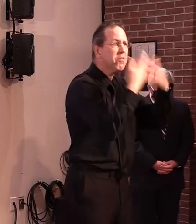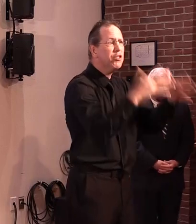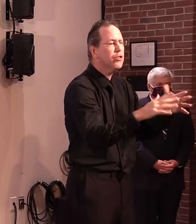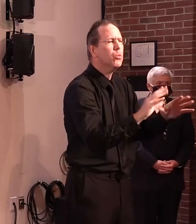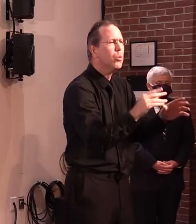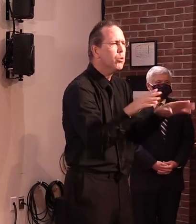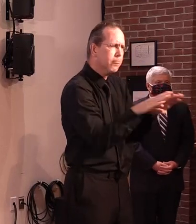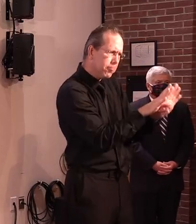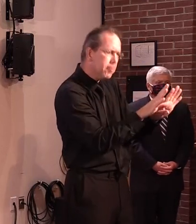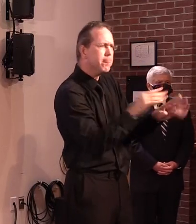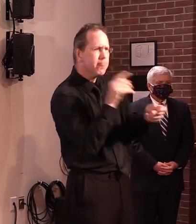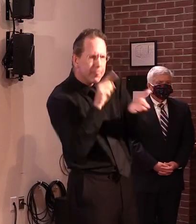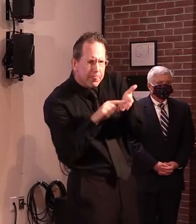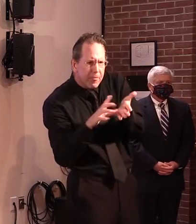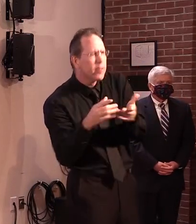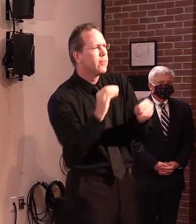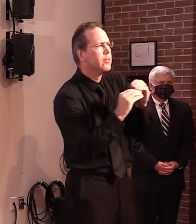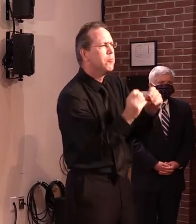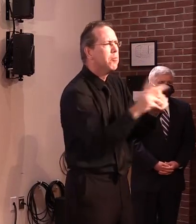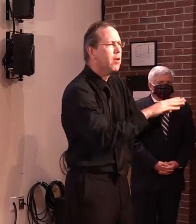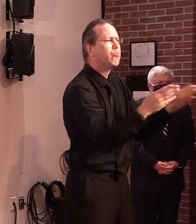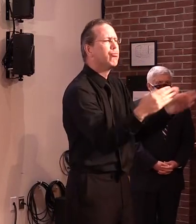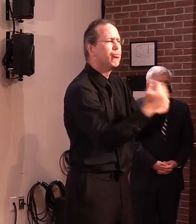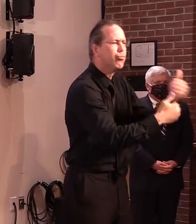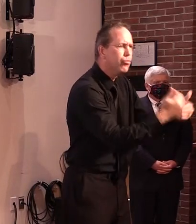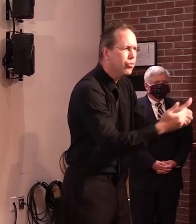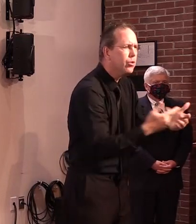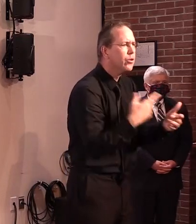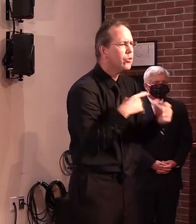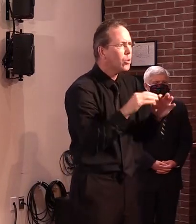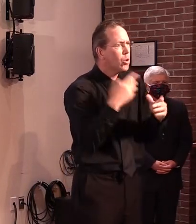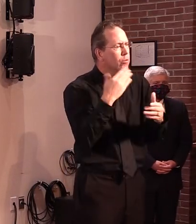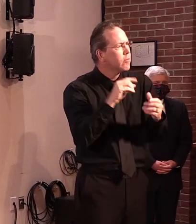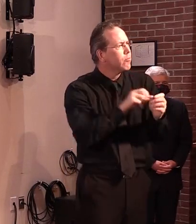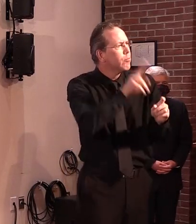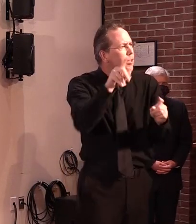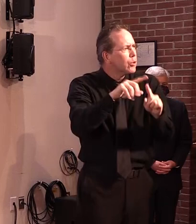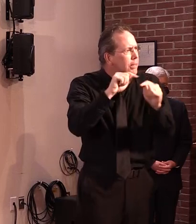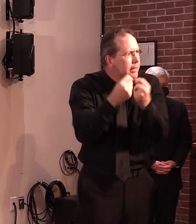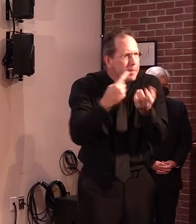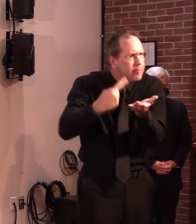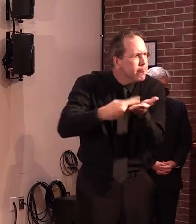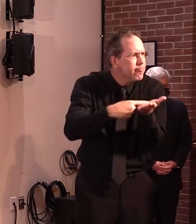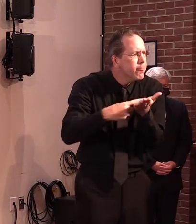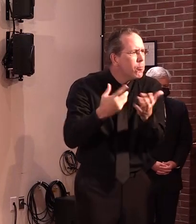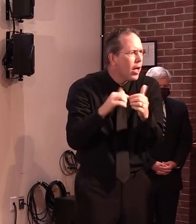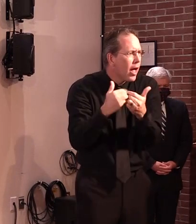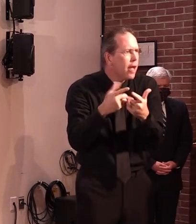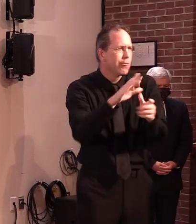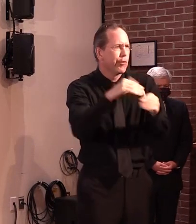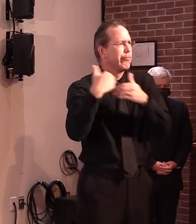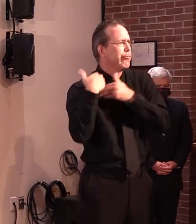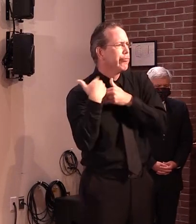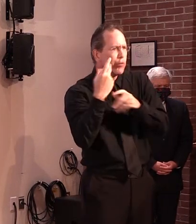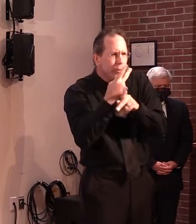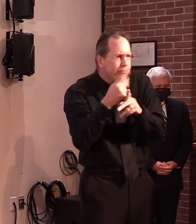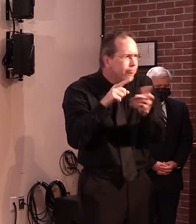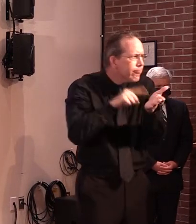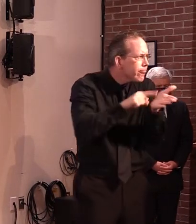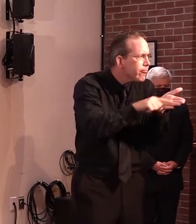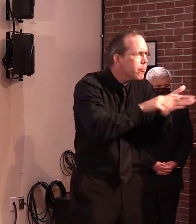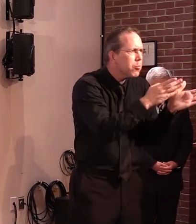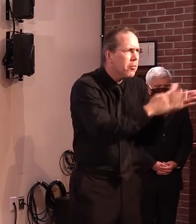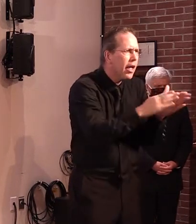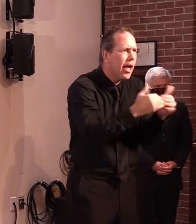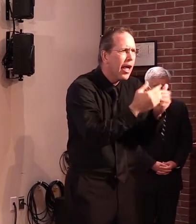of the officials in your state who have been responsible for this plan and the implementation of it in a very prudent